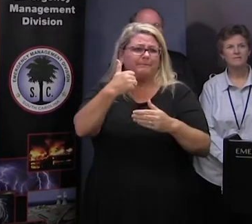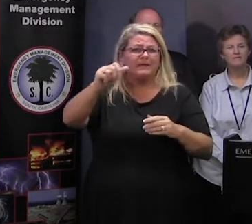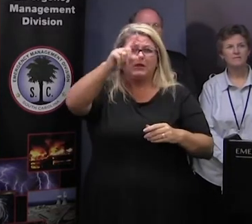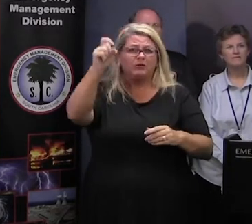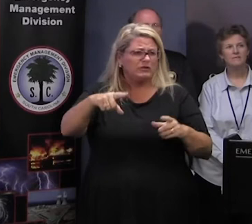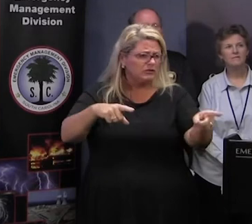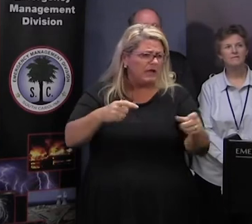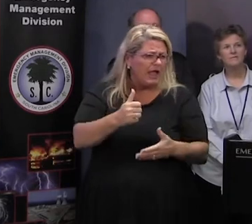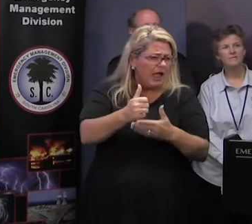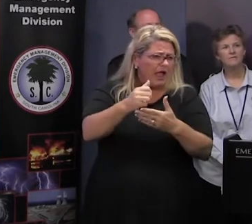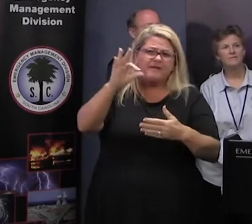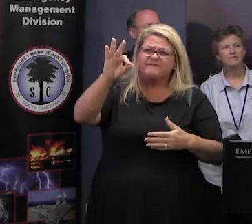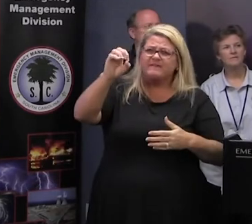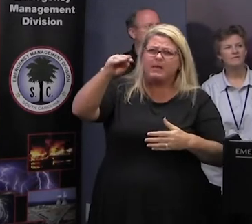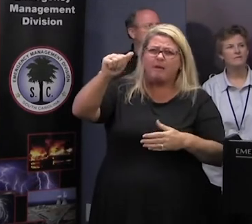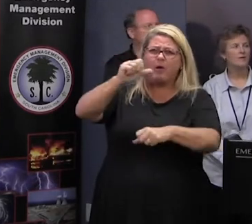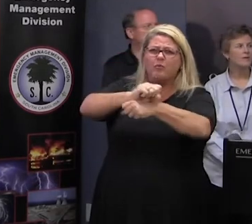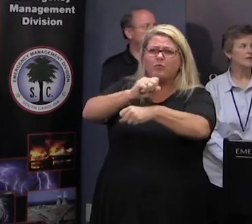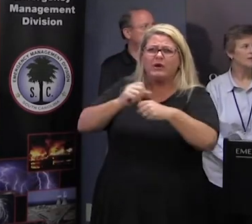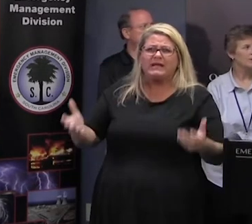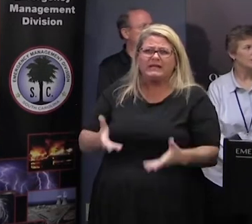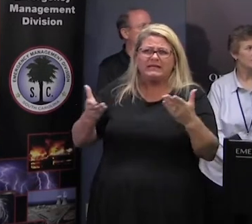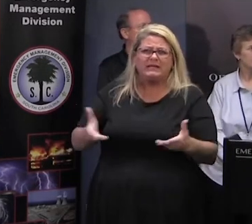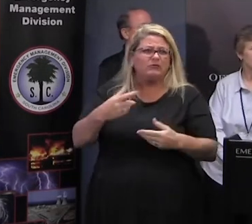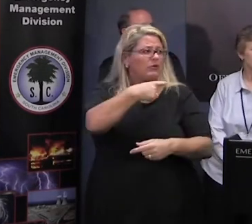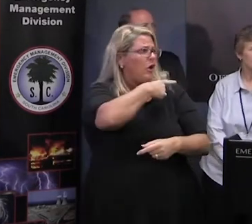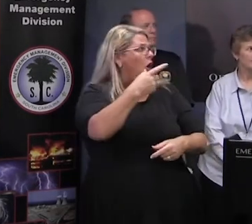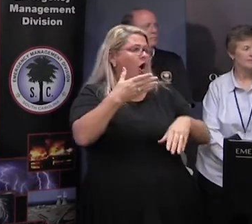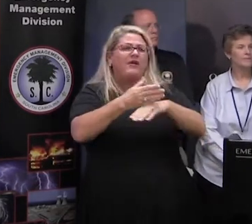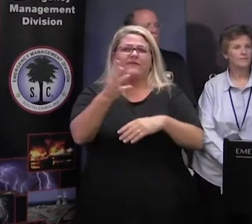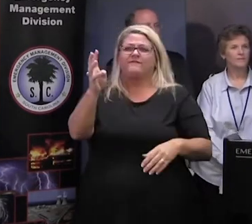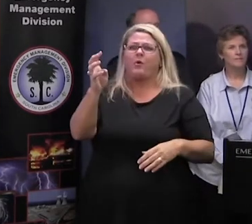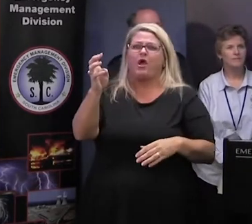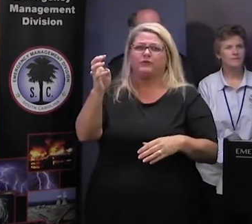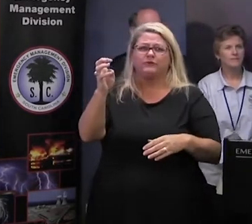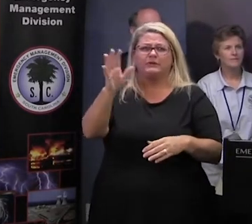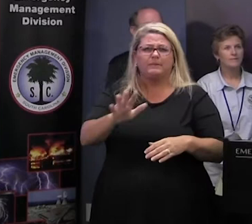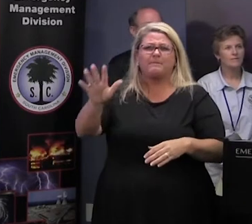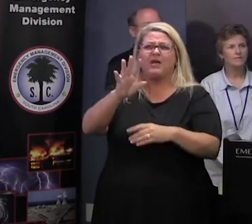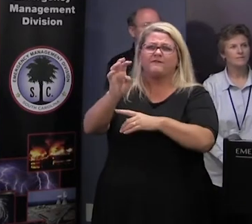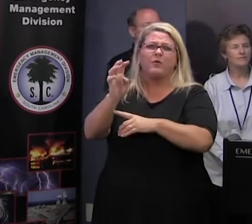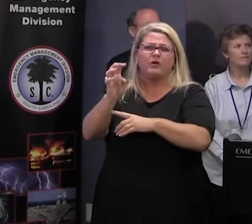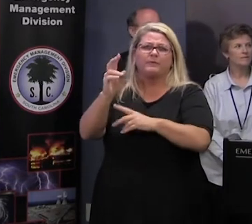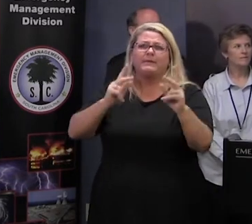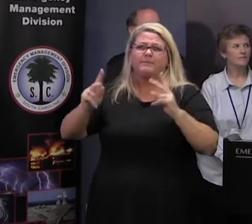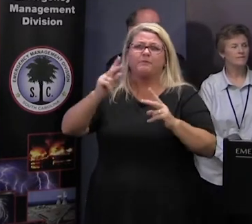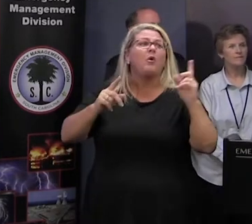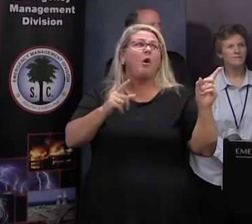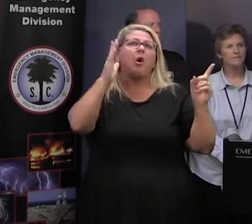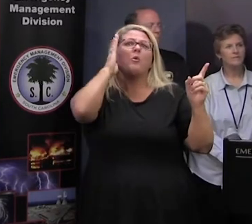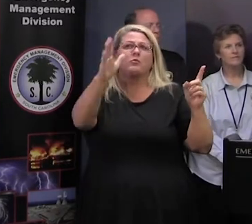FEMA workers overall in the state do you know off the top of your head? I don't know. We have a little over 400. A little over 400 in the state right now, but that number is going to